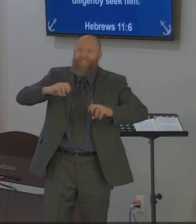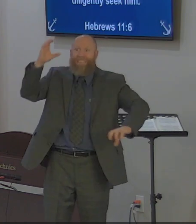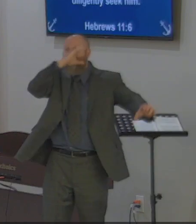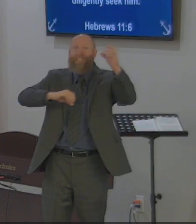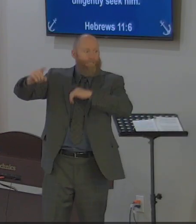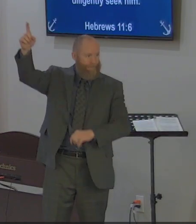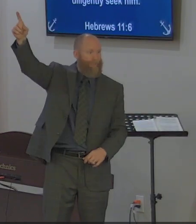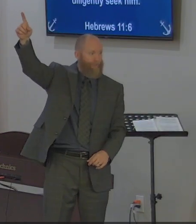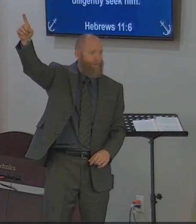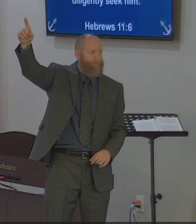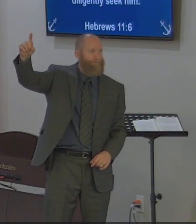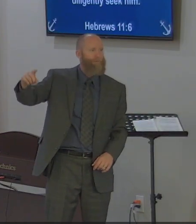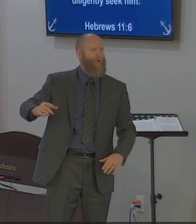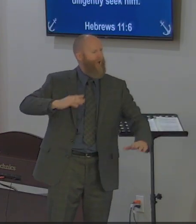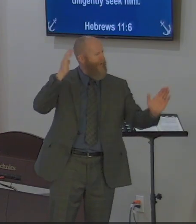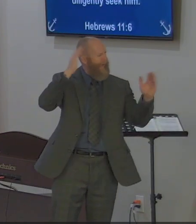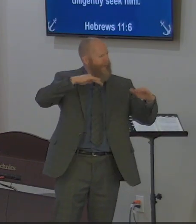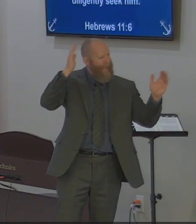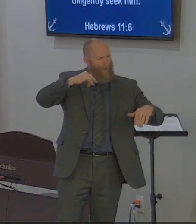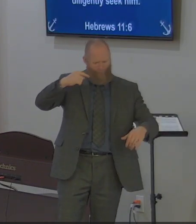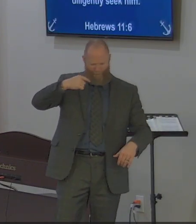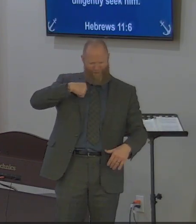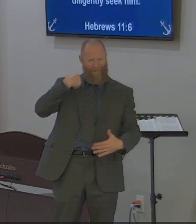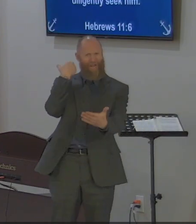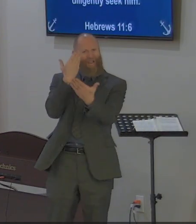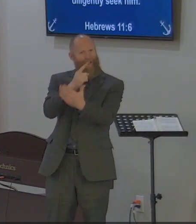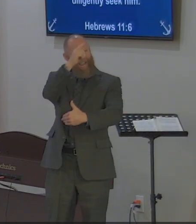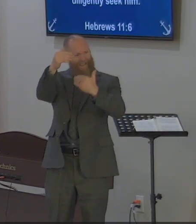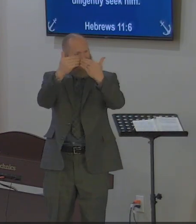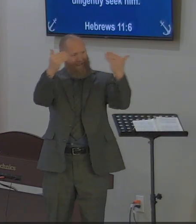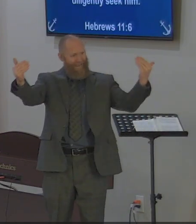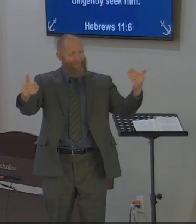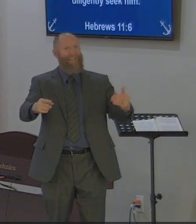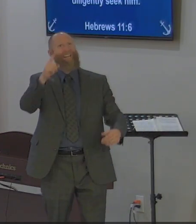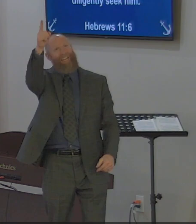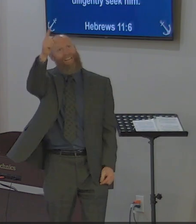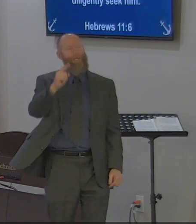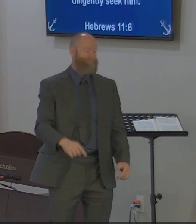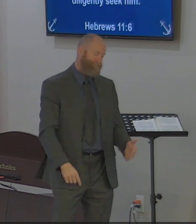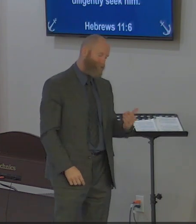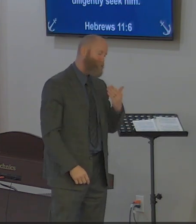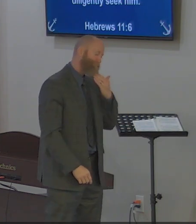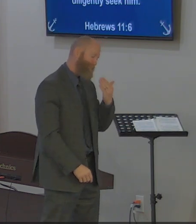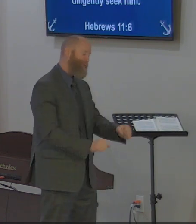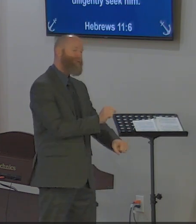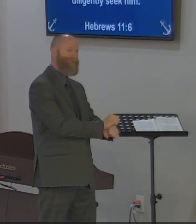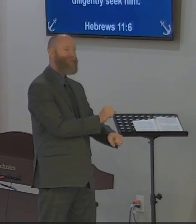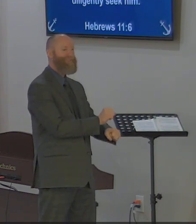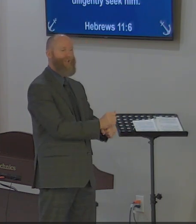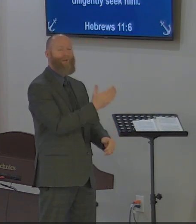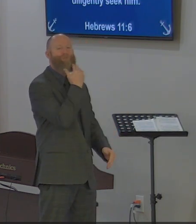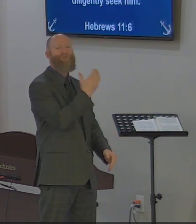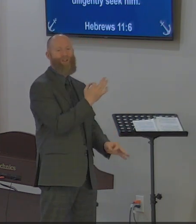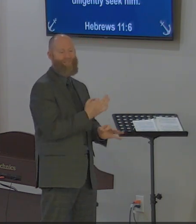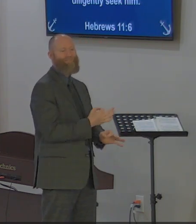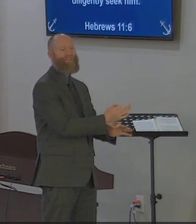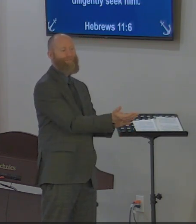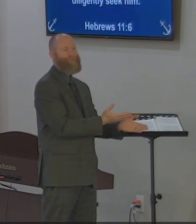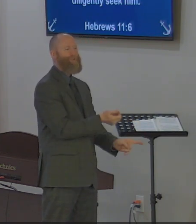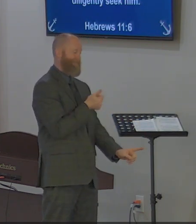to heaven someday, I pray and hope that I hear, well done, thou good and faithful servant. I want